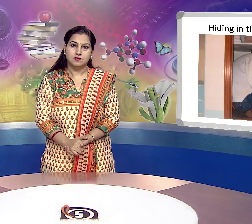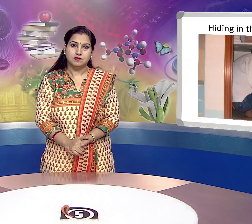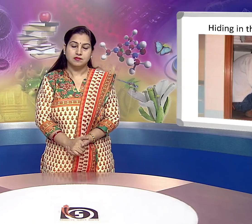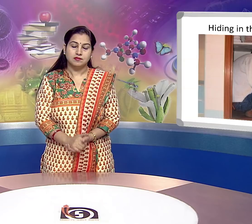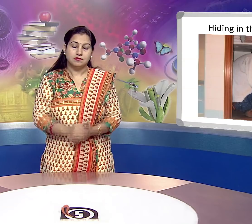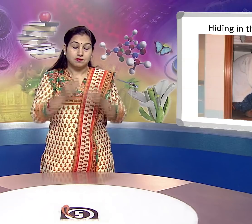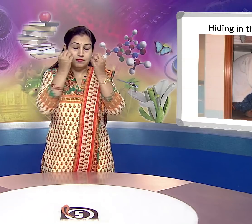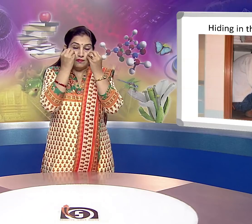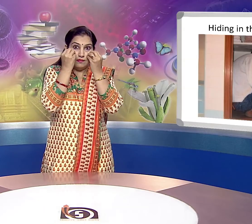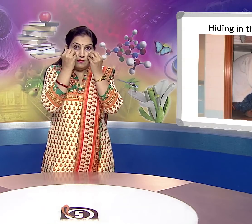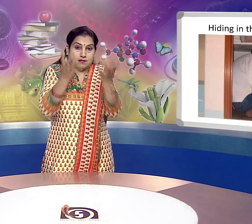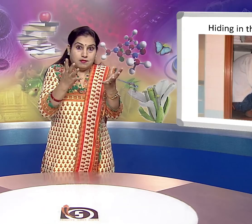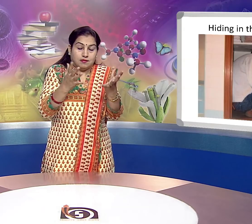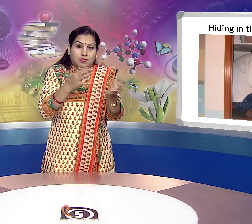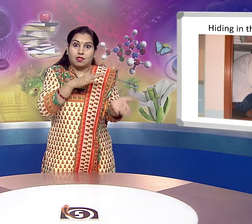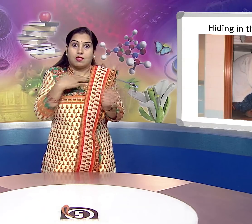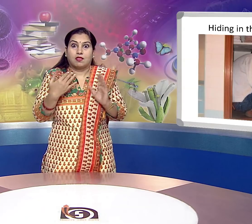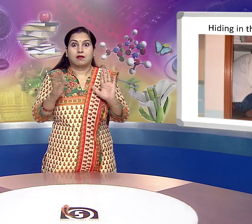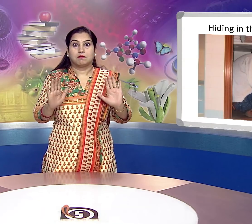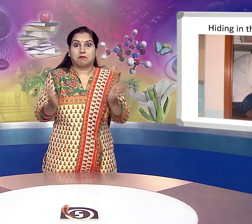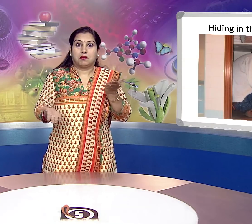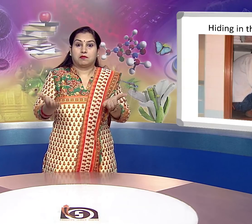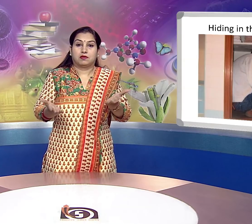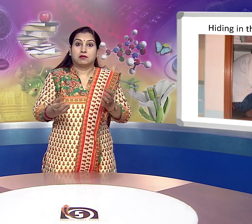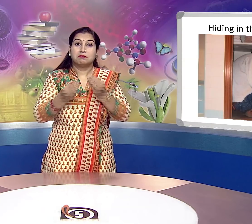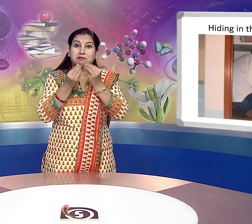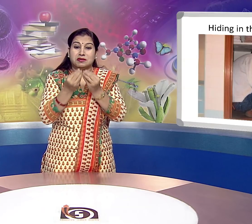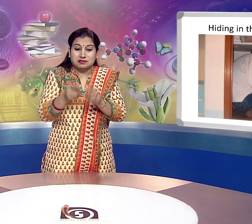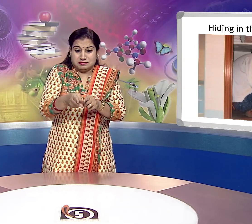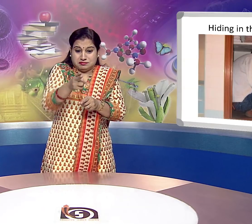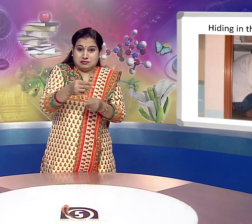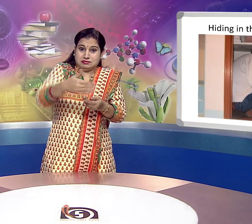Alas, I am undone. Won't someone shoot the tiger?